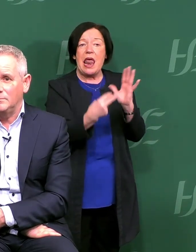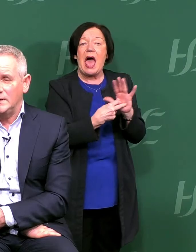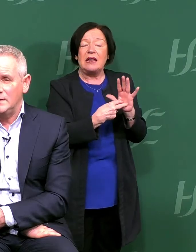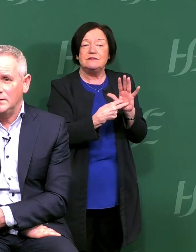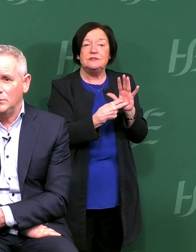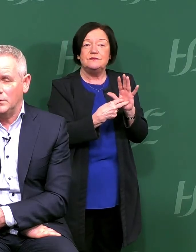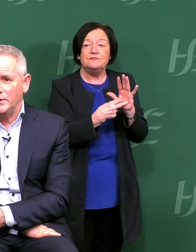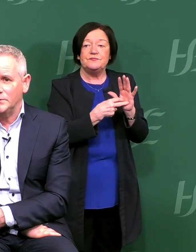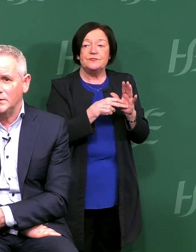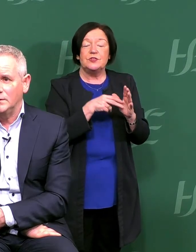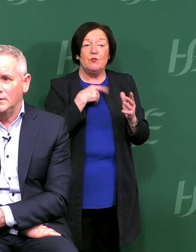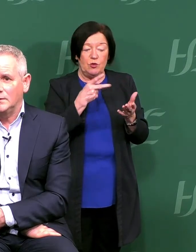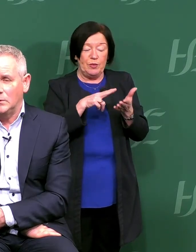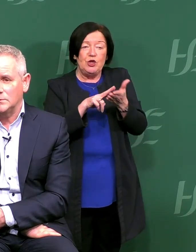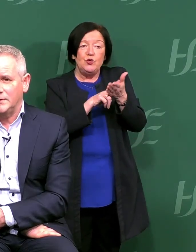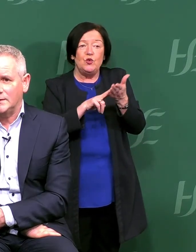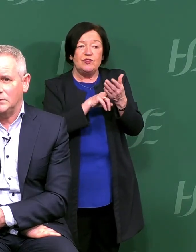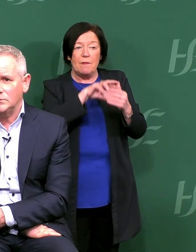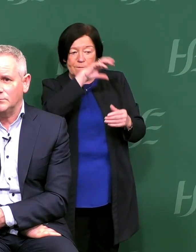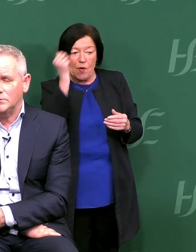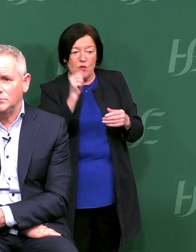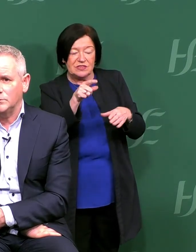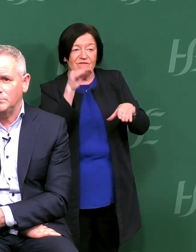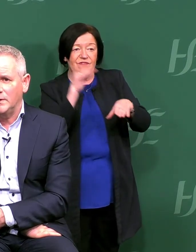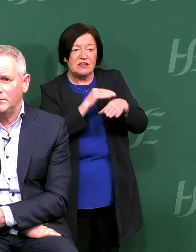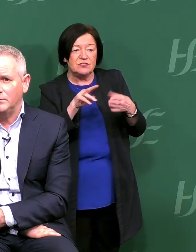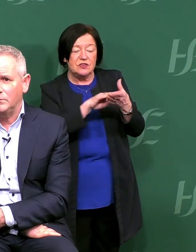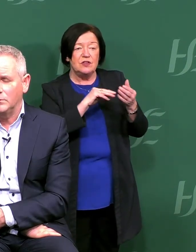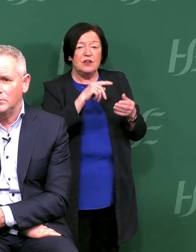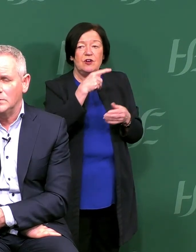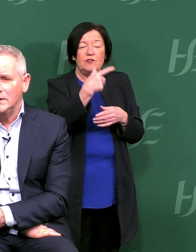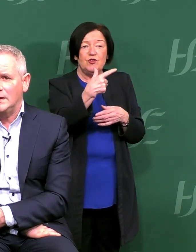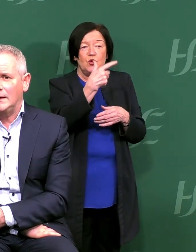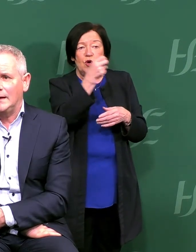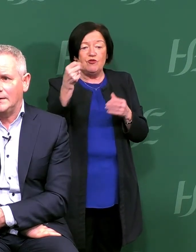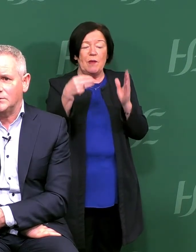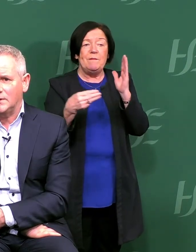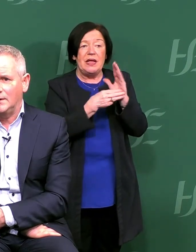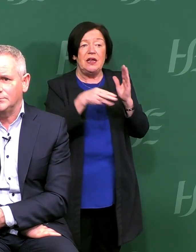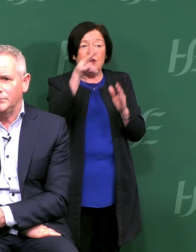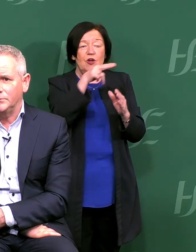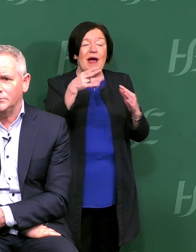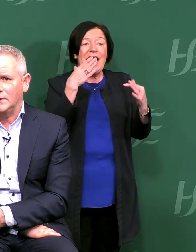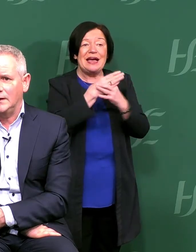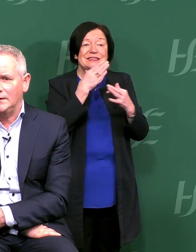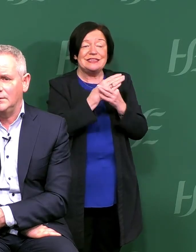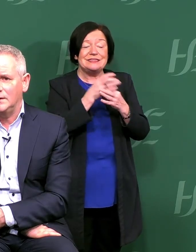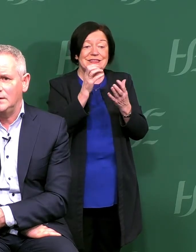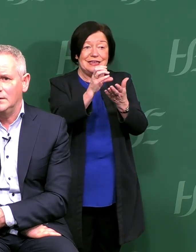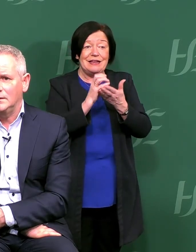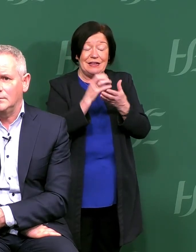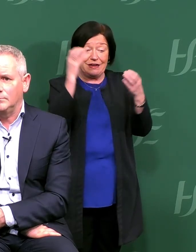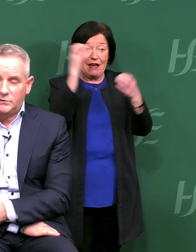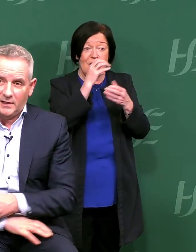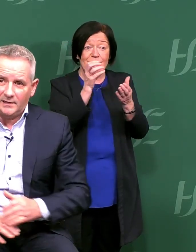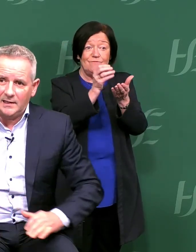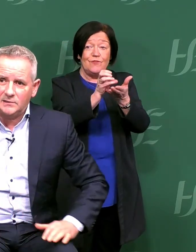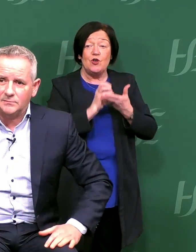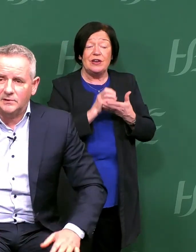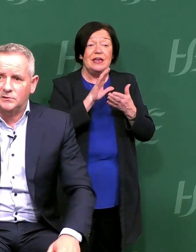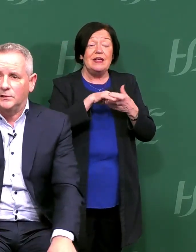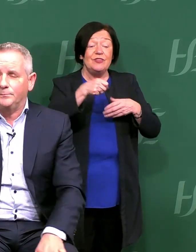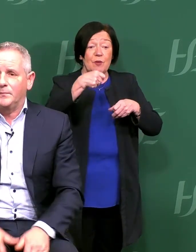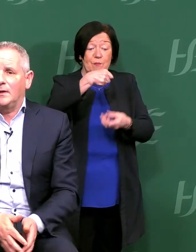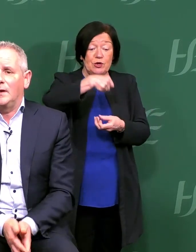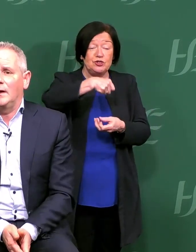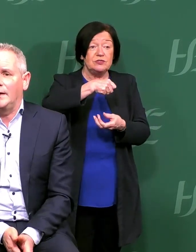It will be utilising the most effective use of the €200 million Access to Care Fund in the budget allocations